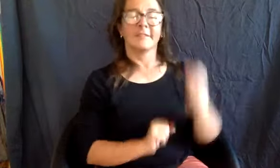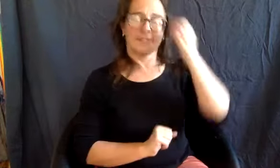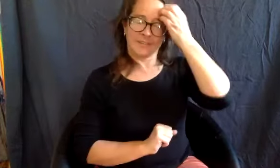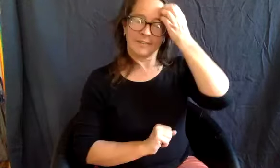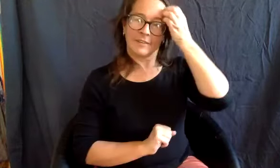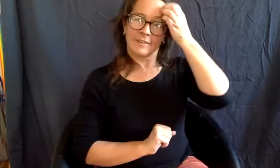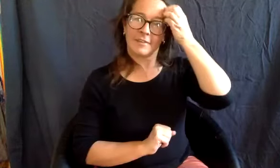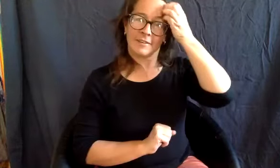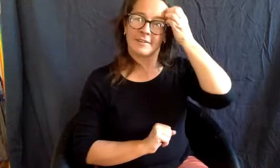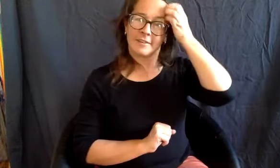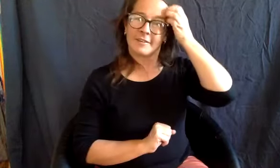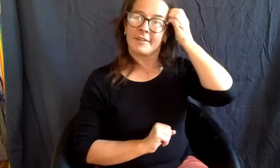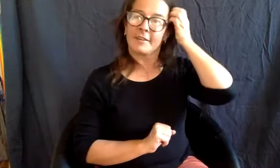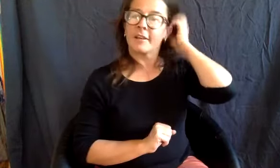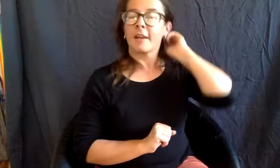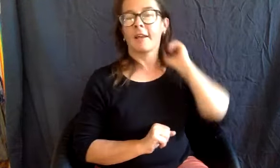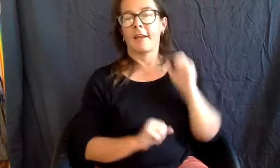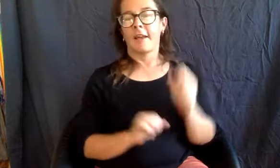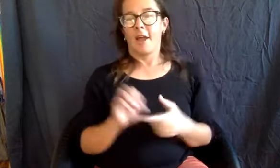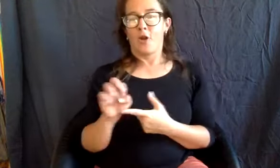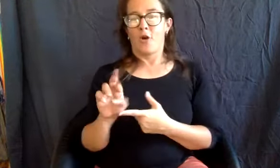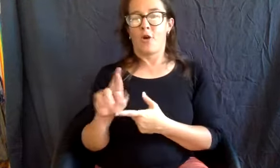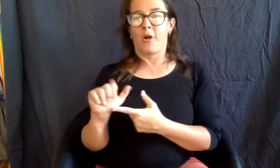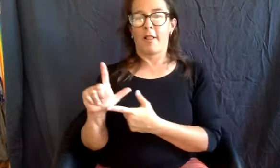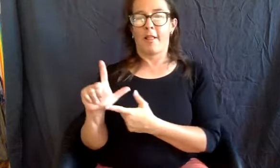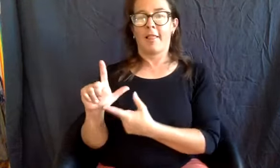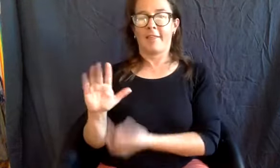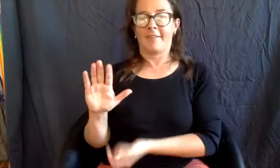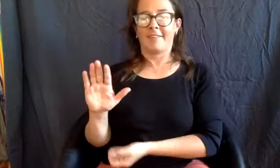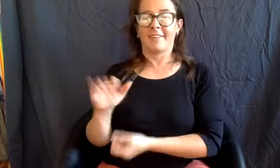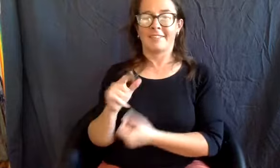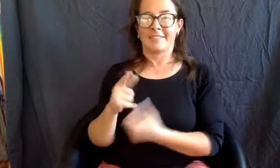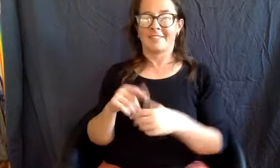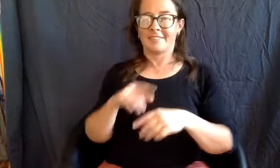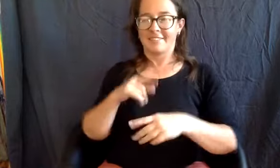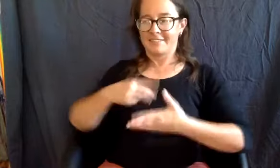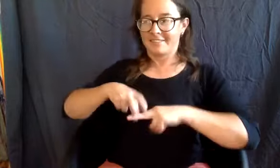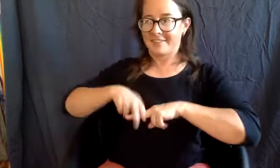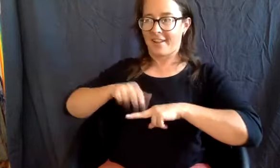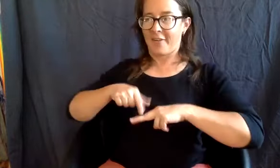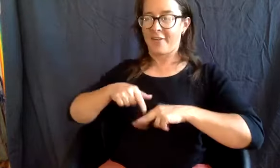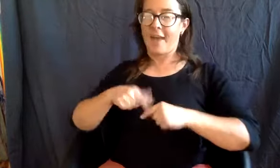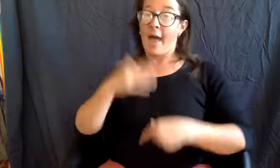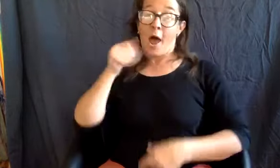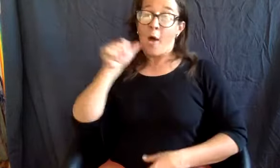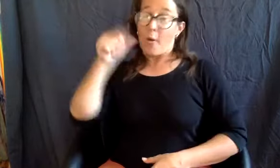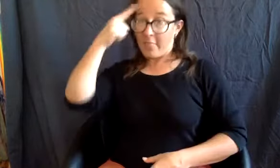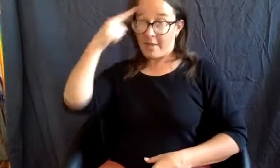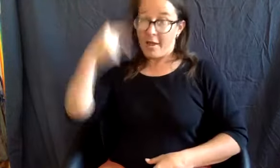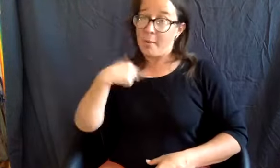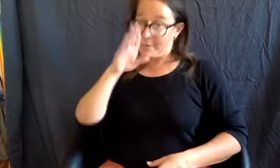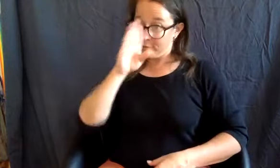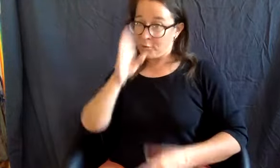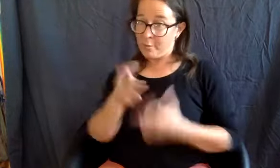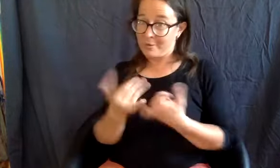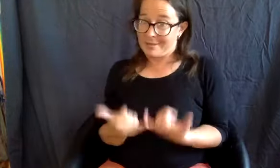in session right now. And you take the little victories along with the big old disappointments, but you don't want to miss those little